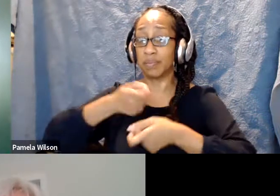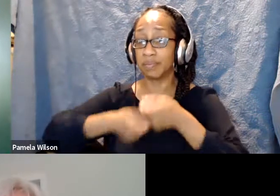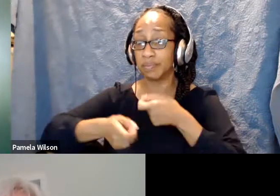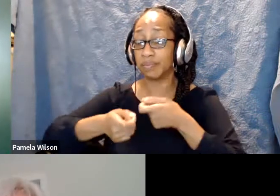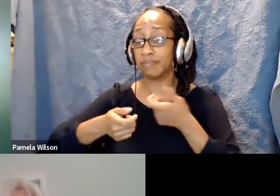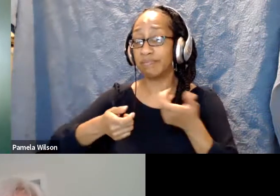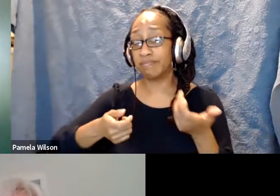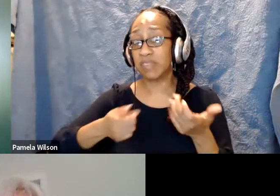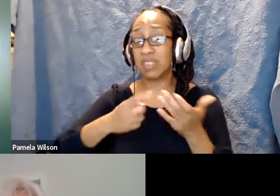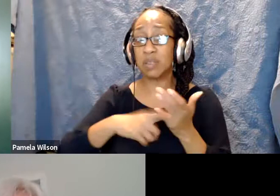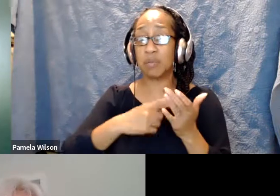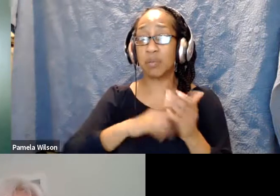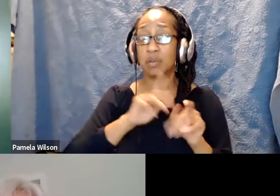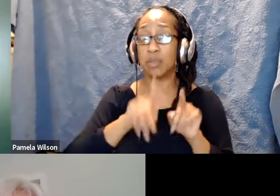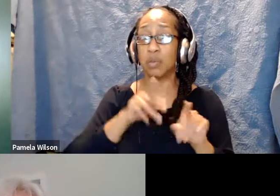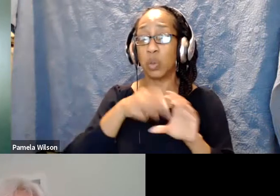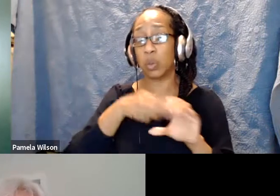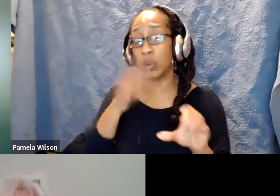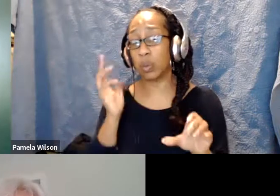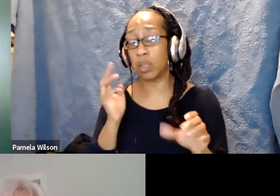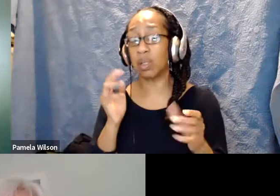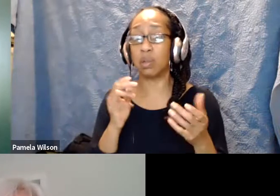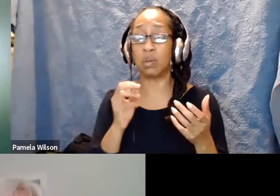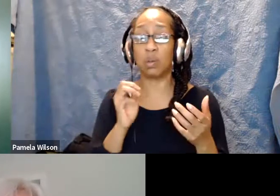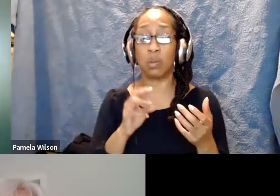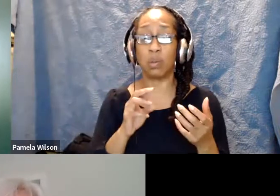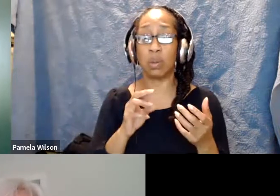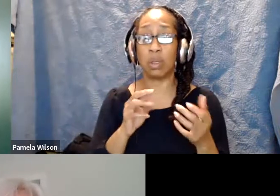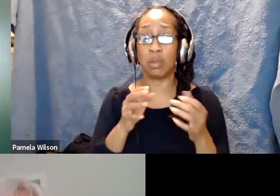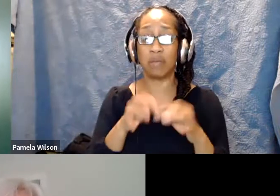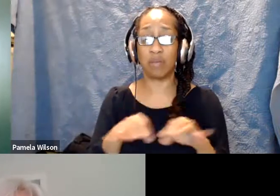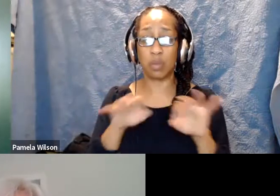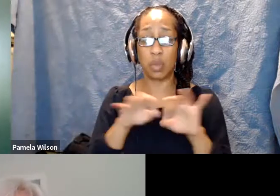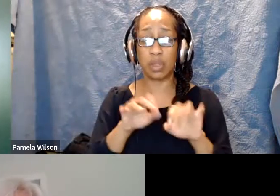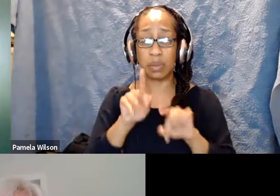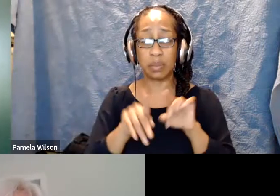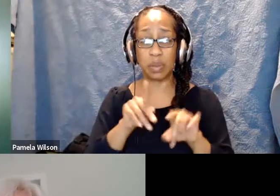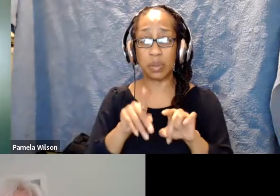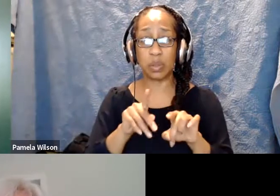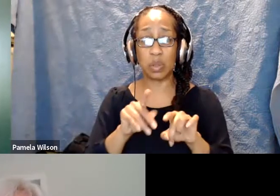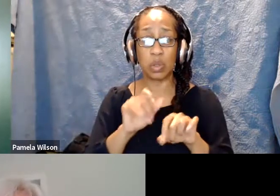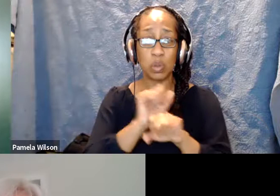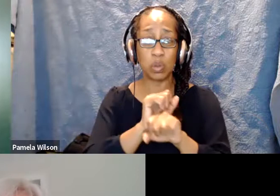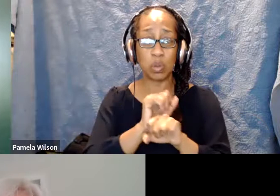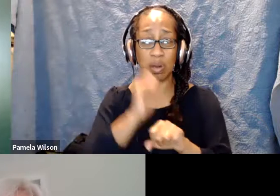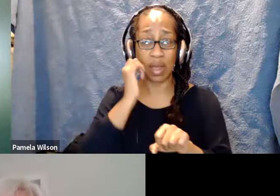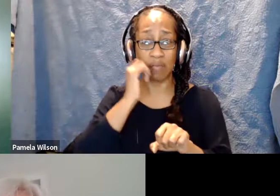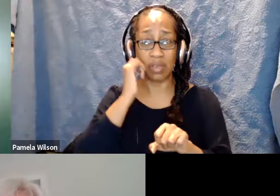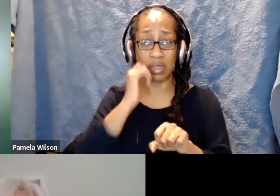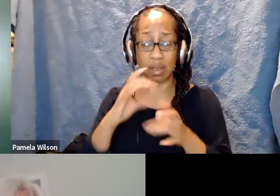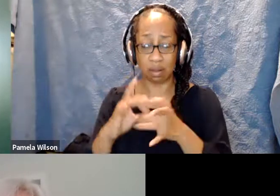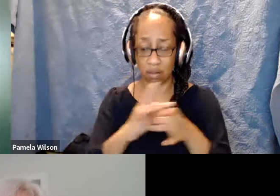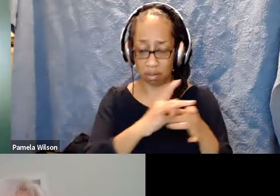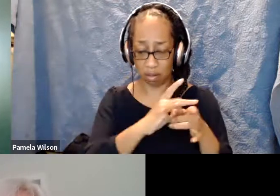leadership and also among staff who are key to carrying out the daily work of the collaborations and